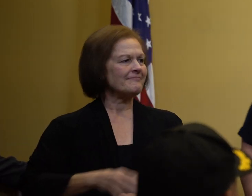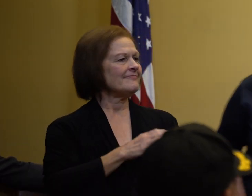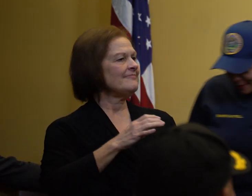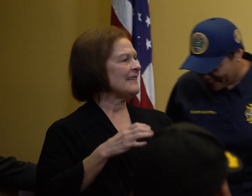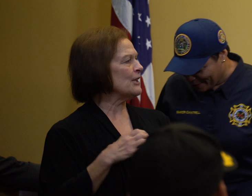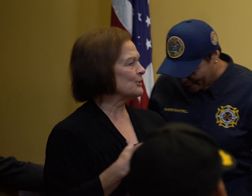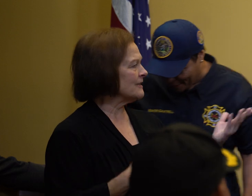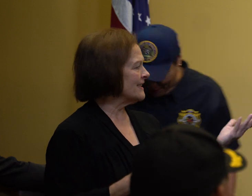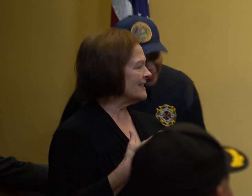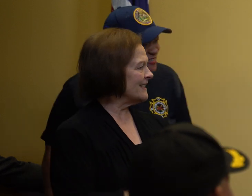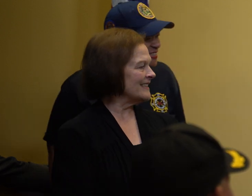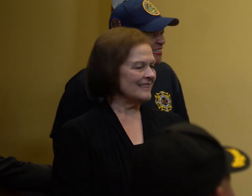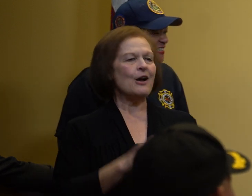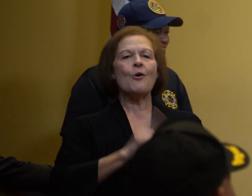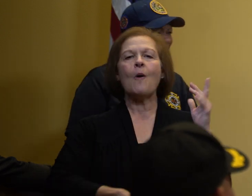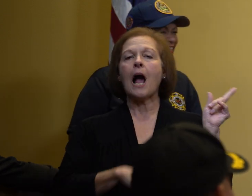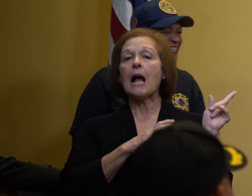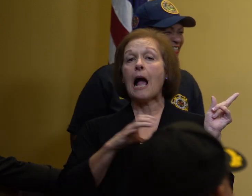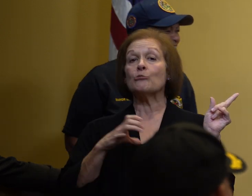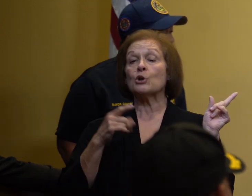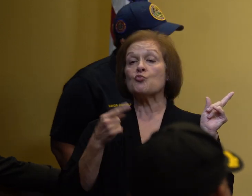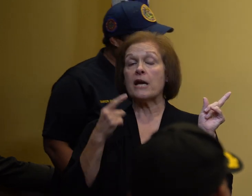Councilmember Harris. What Councilman Green said.